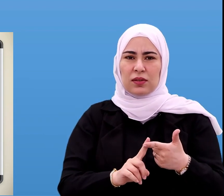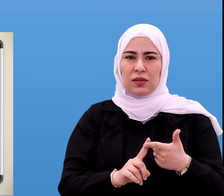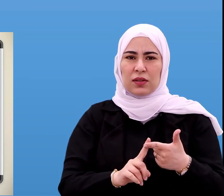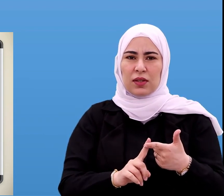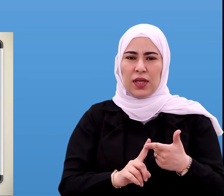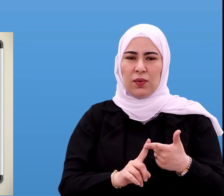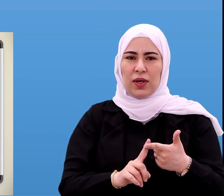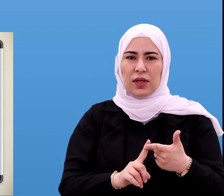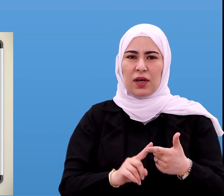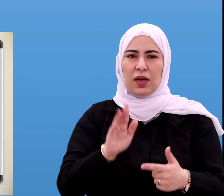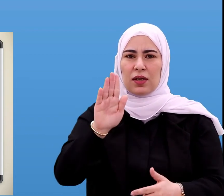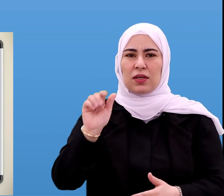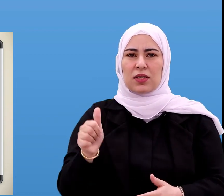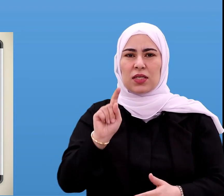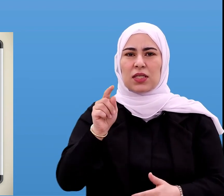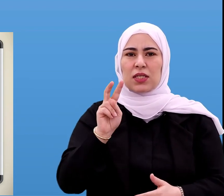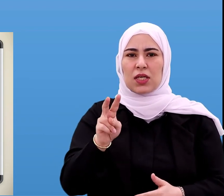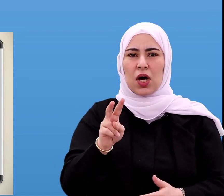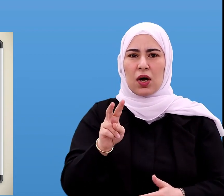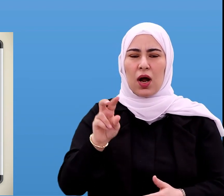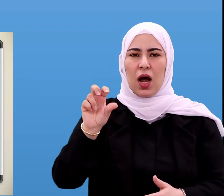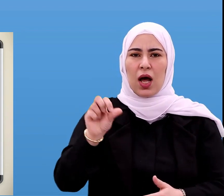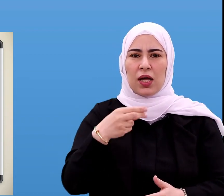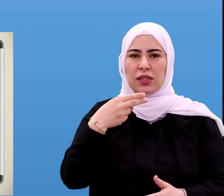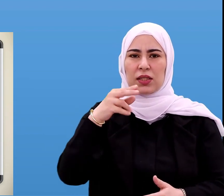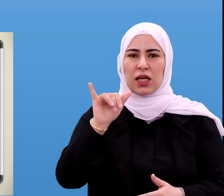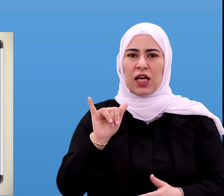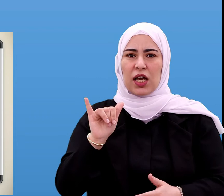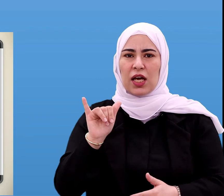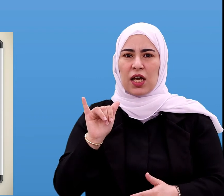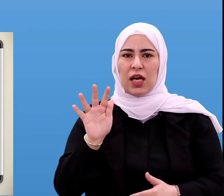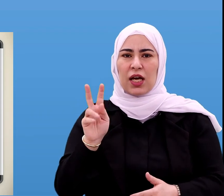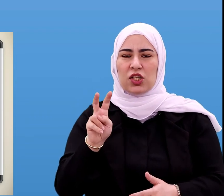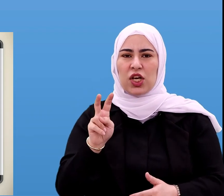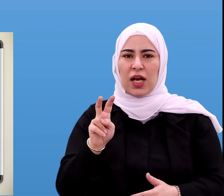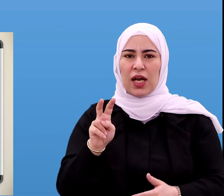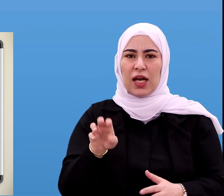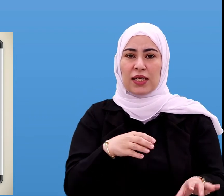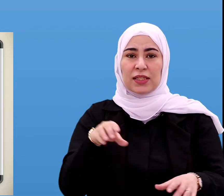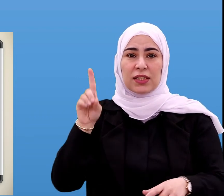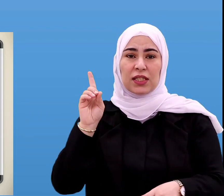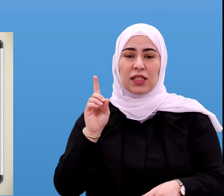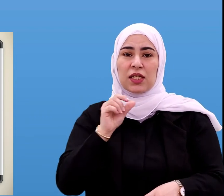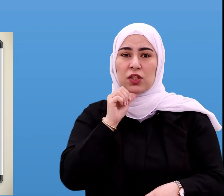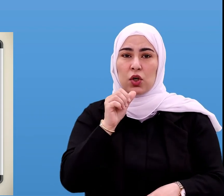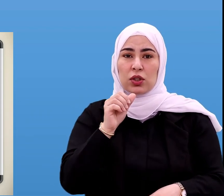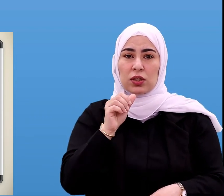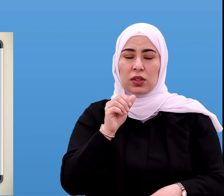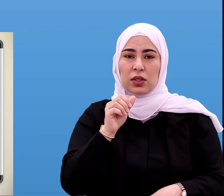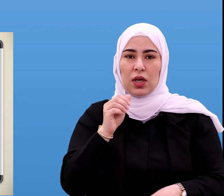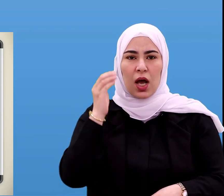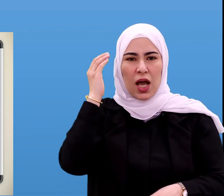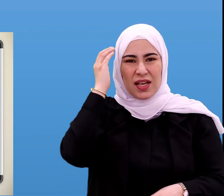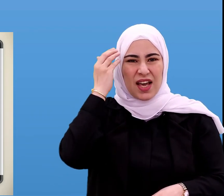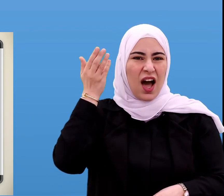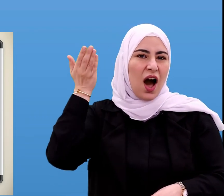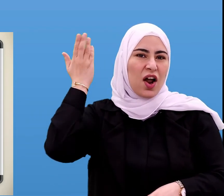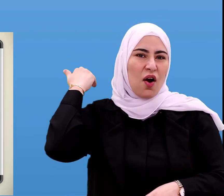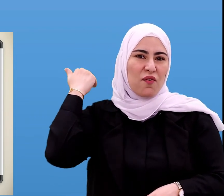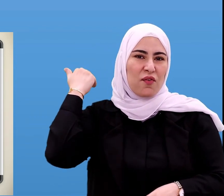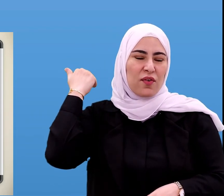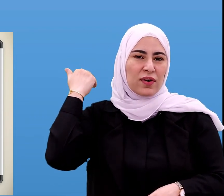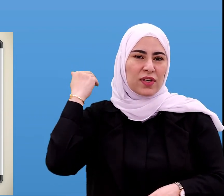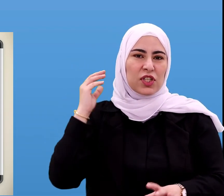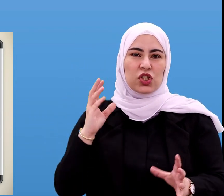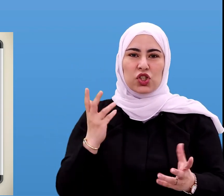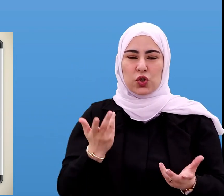didn't know which road to take to get to the zoo. So think about it. It's auxiliary verb and the verb coming after it